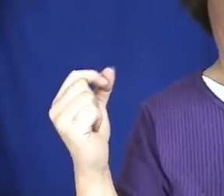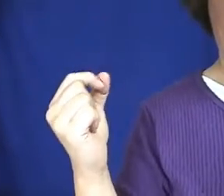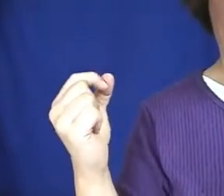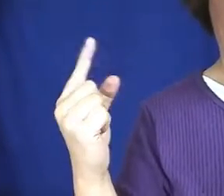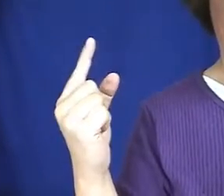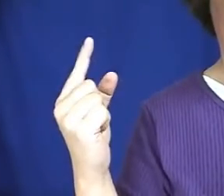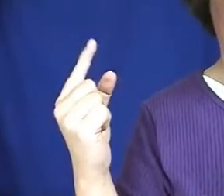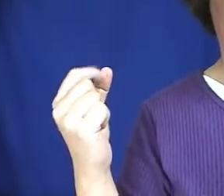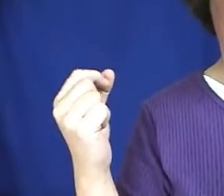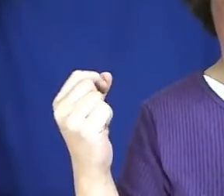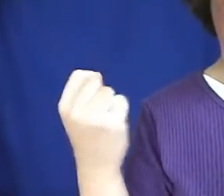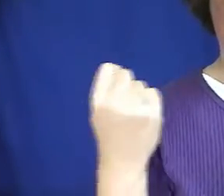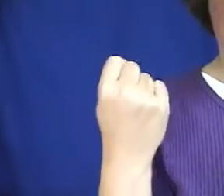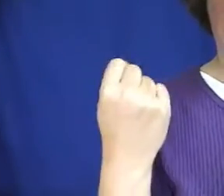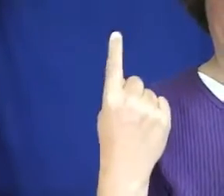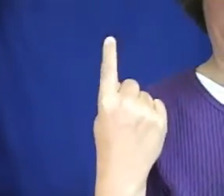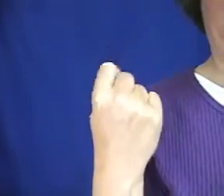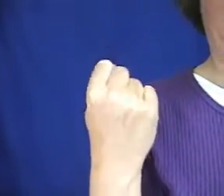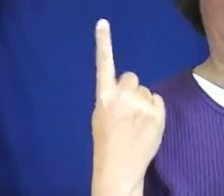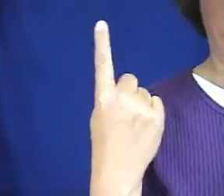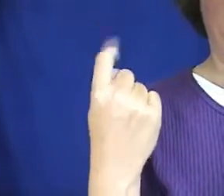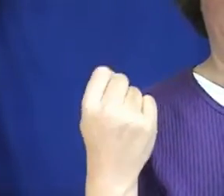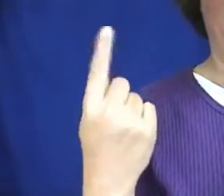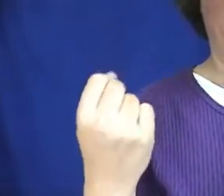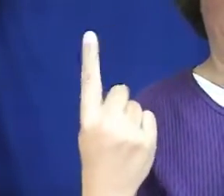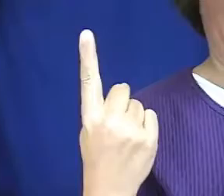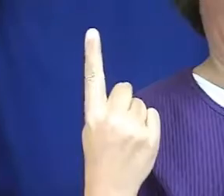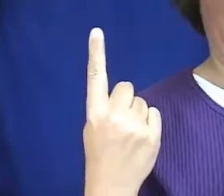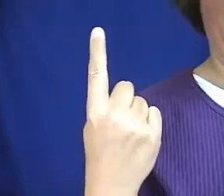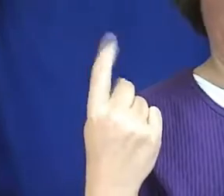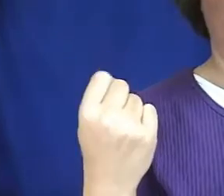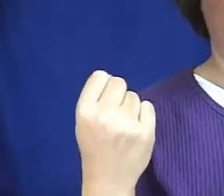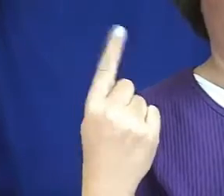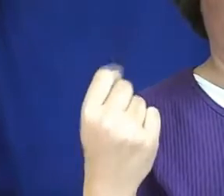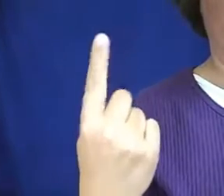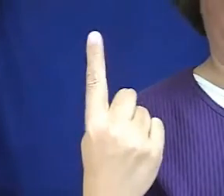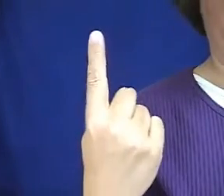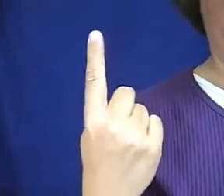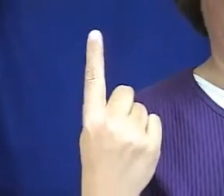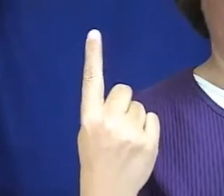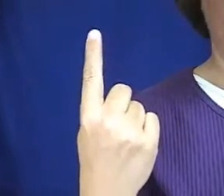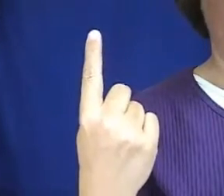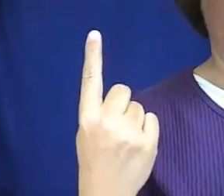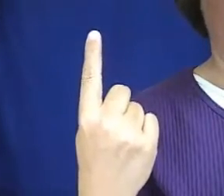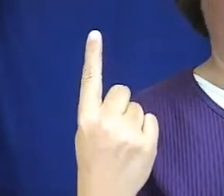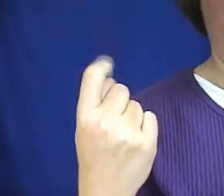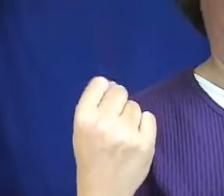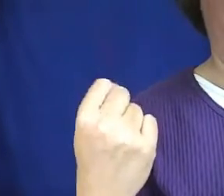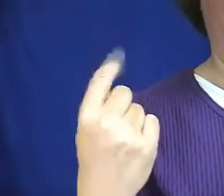The index finger is going to flick. 11, 11, a double flick,